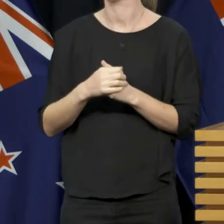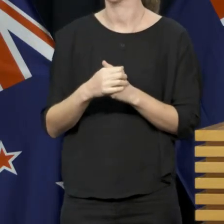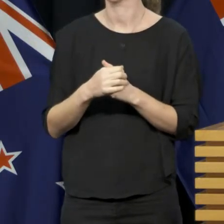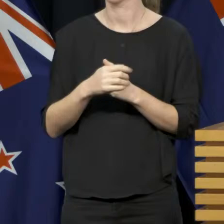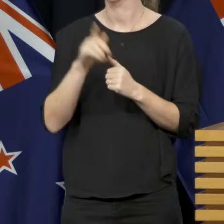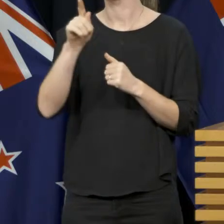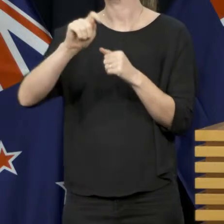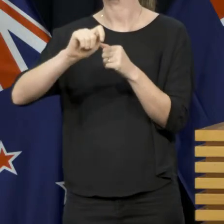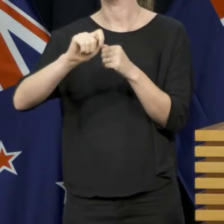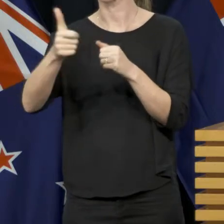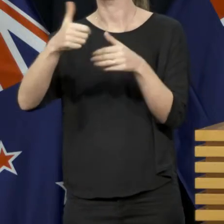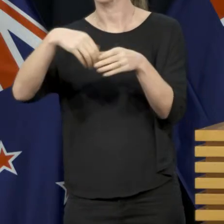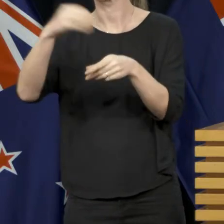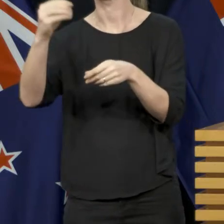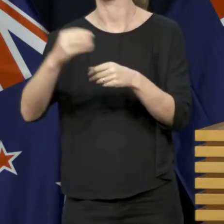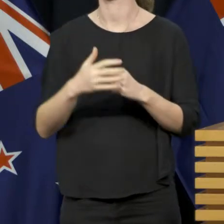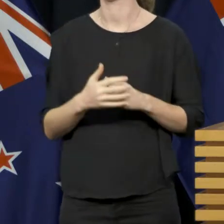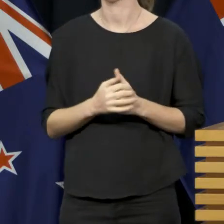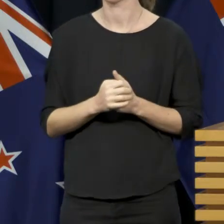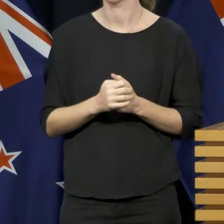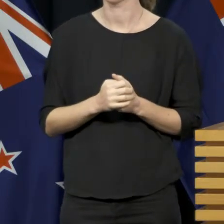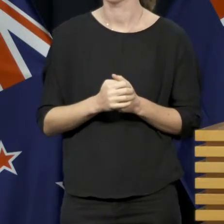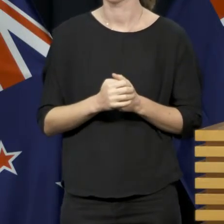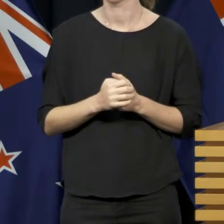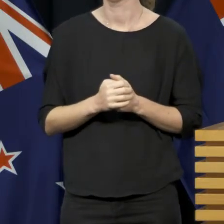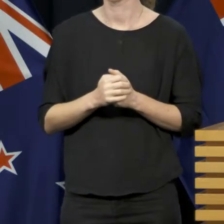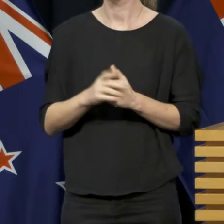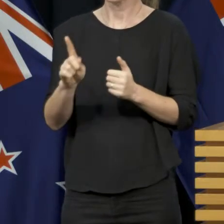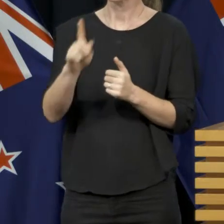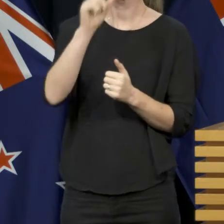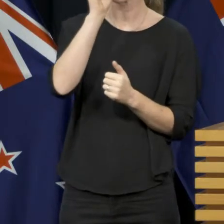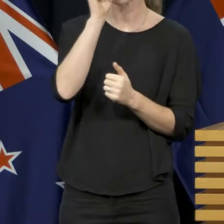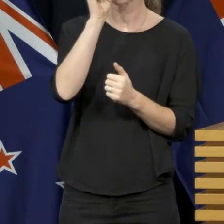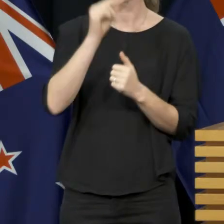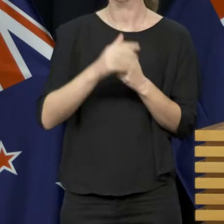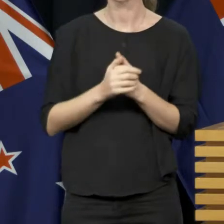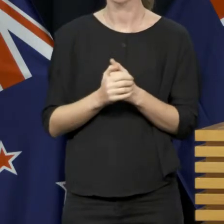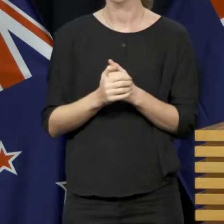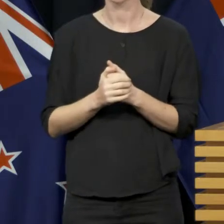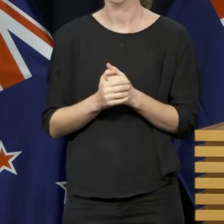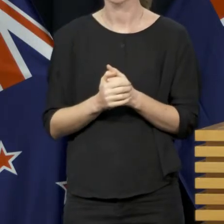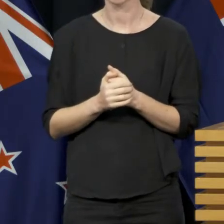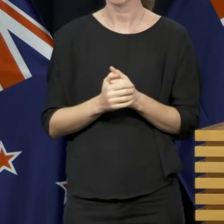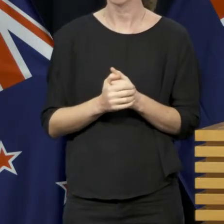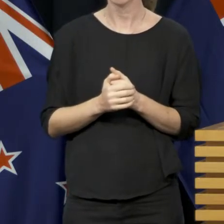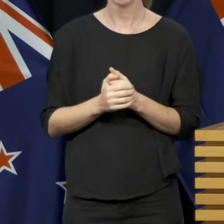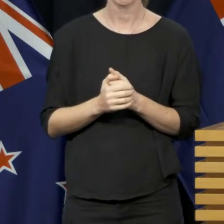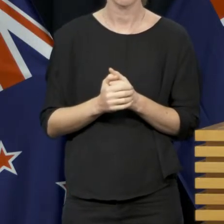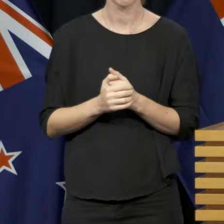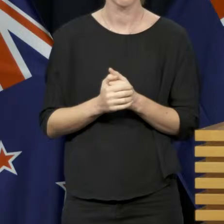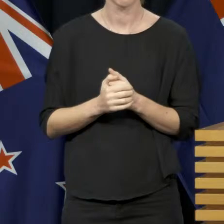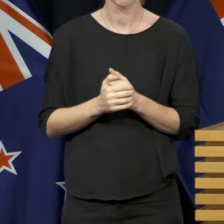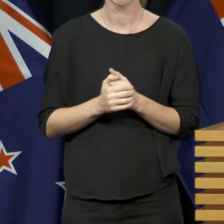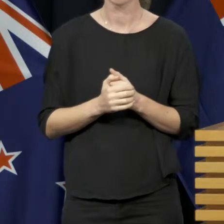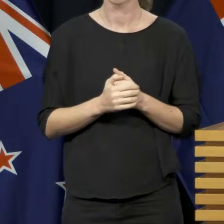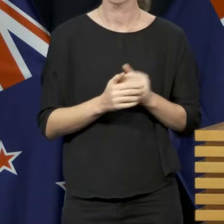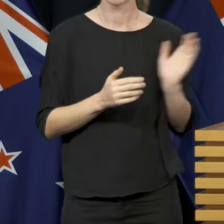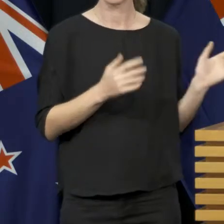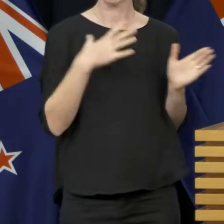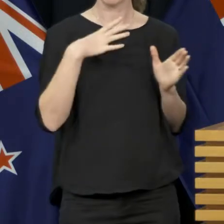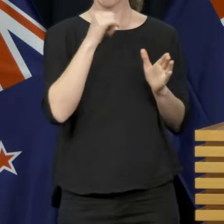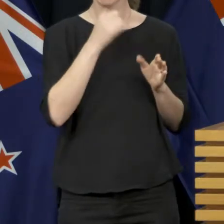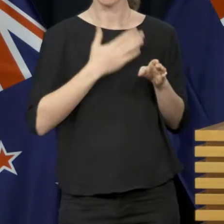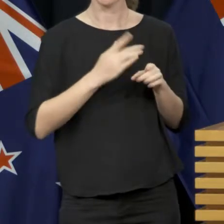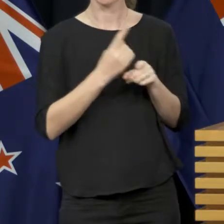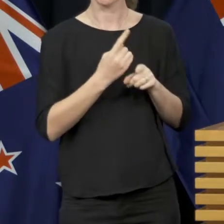Cabinet. That would all be premature. But, yes, I would leave that door open. Jessica. Minister Hipkins is available if anyone